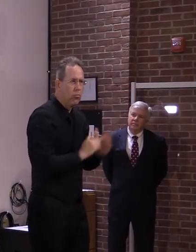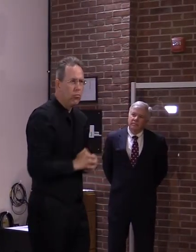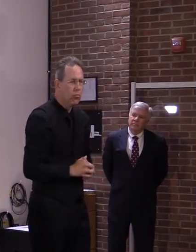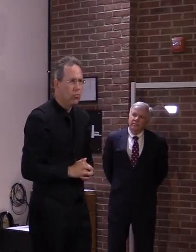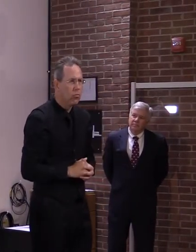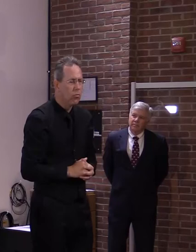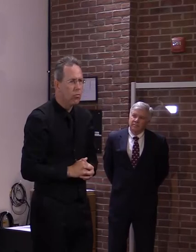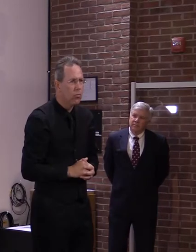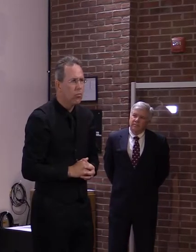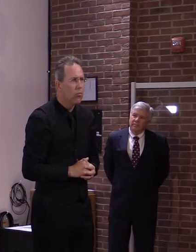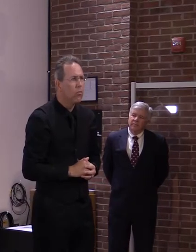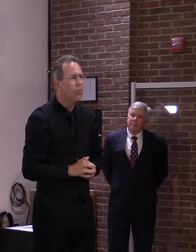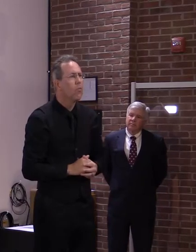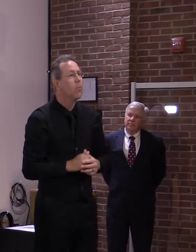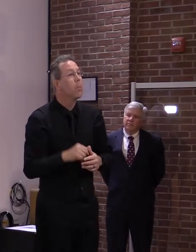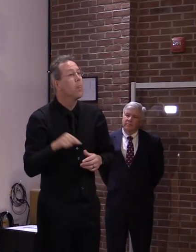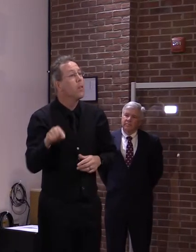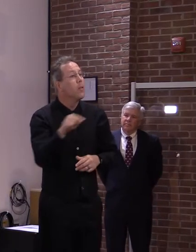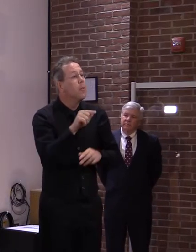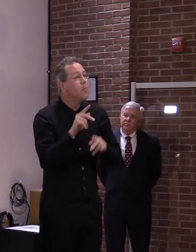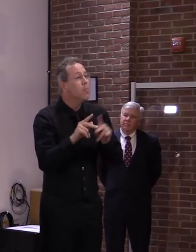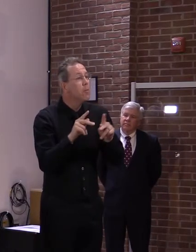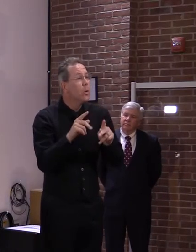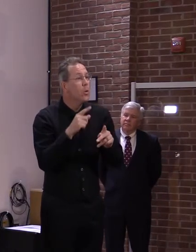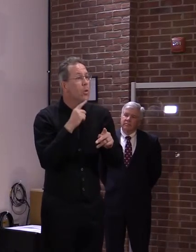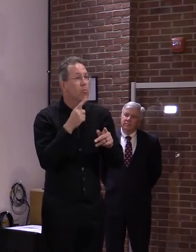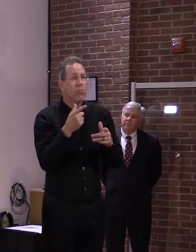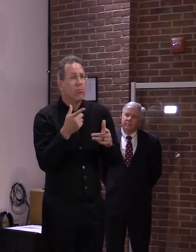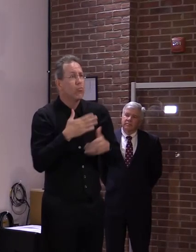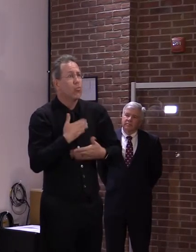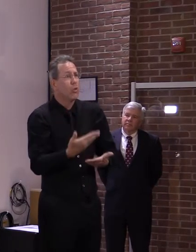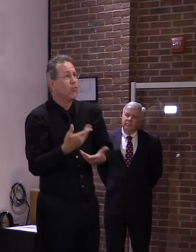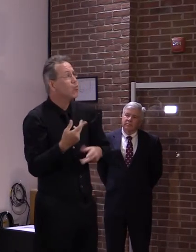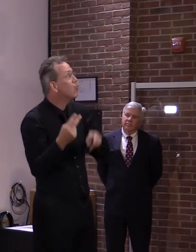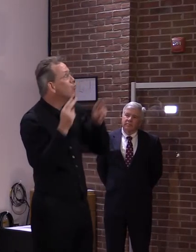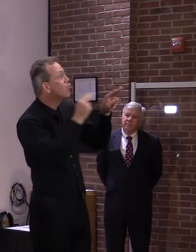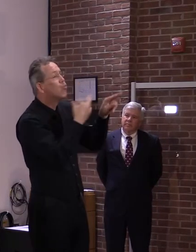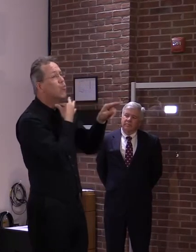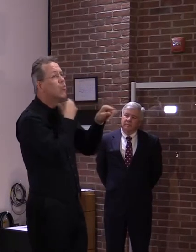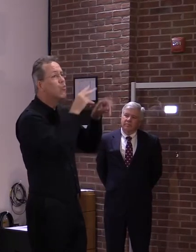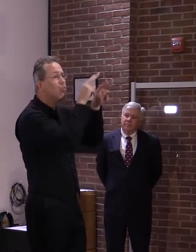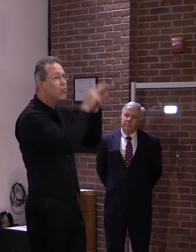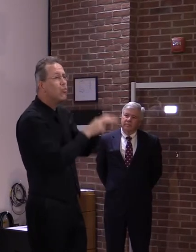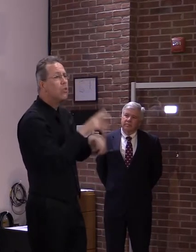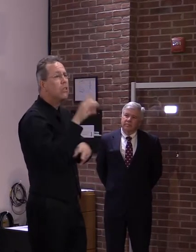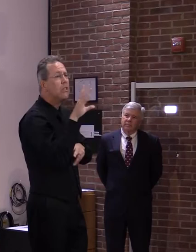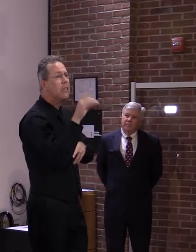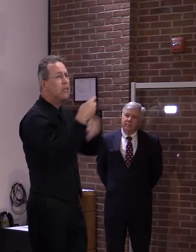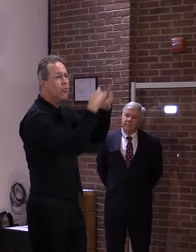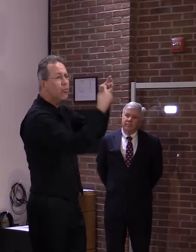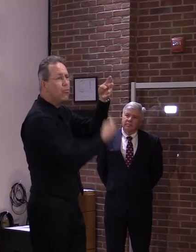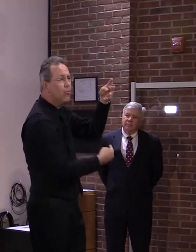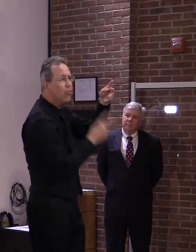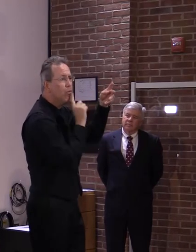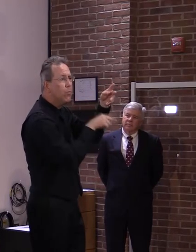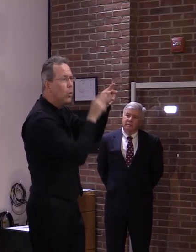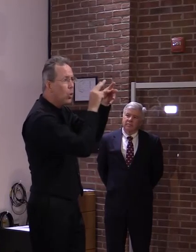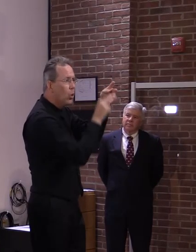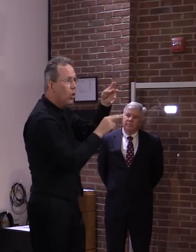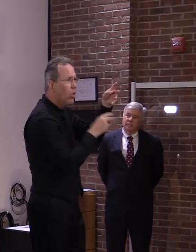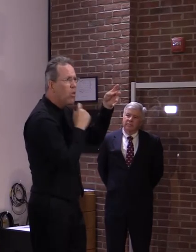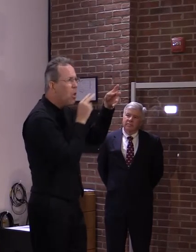people still are free to look at that system and see that there are eight. But I wouldn't want them to look for details of